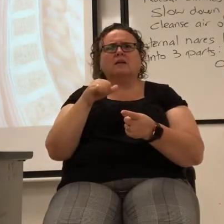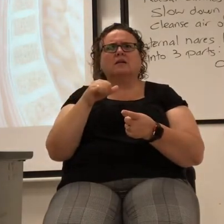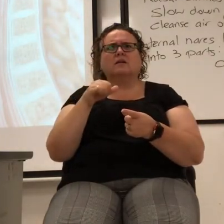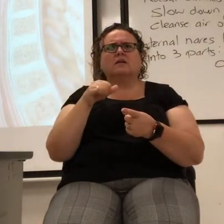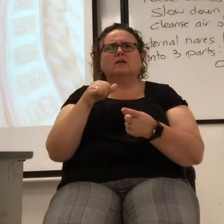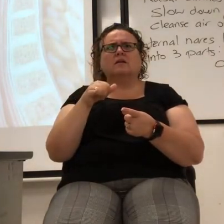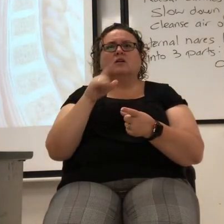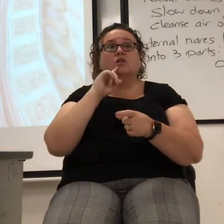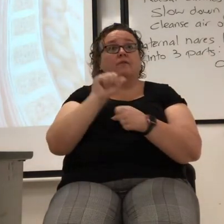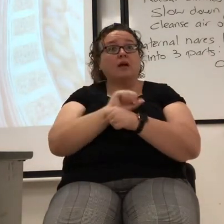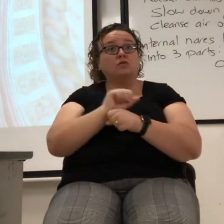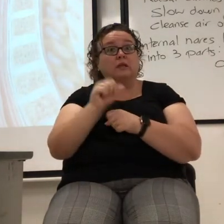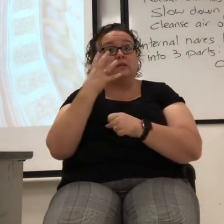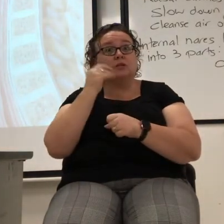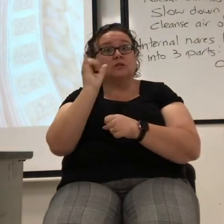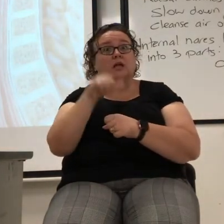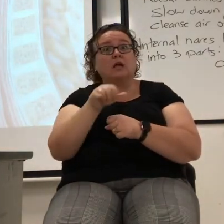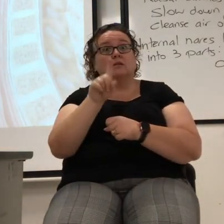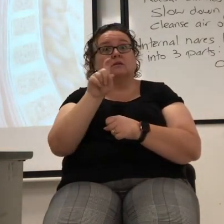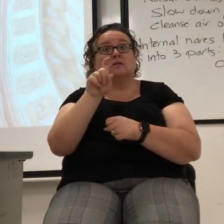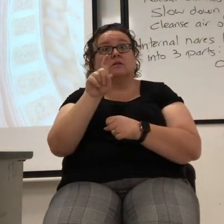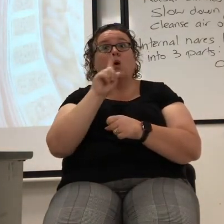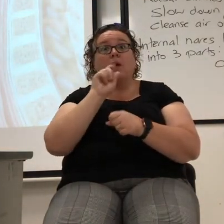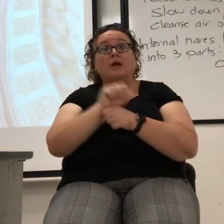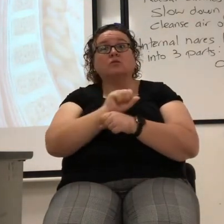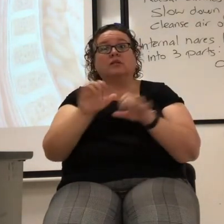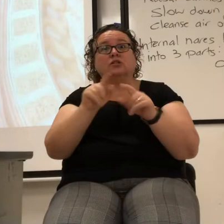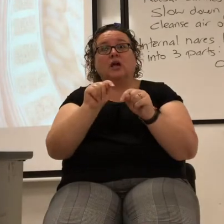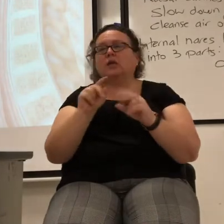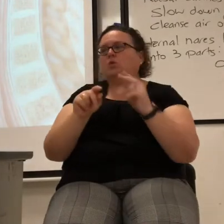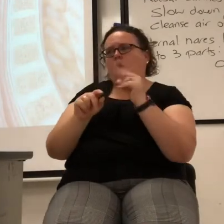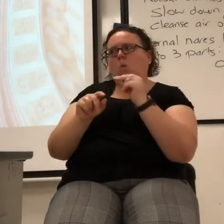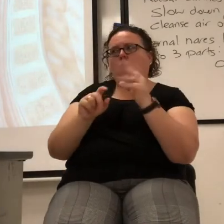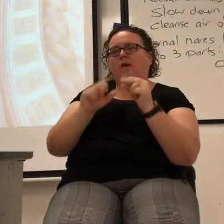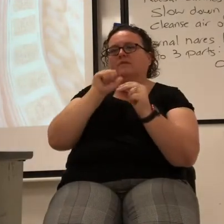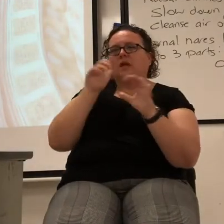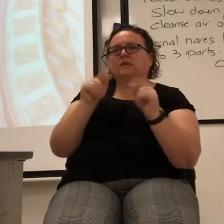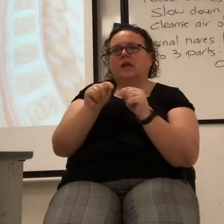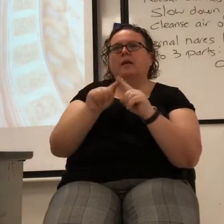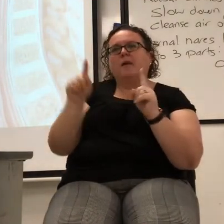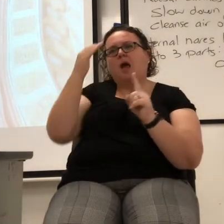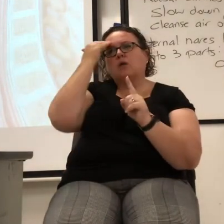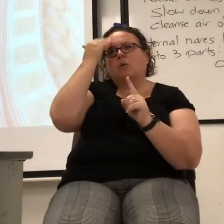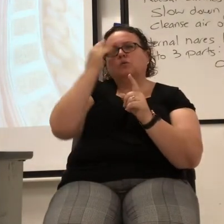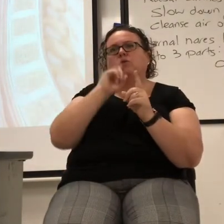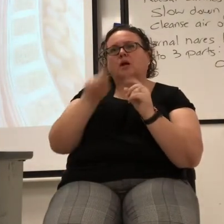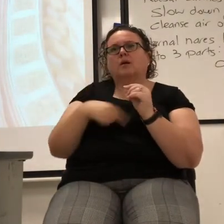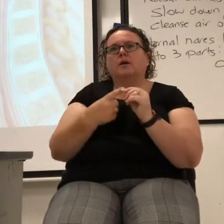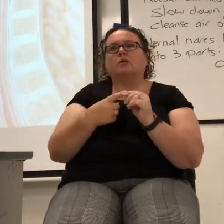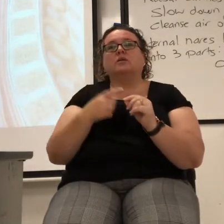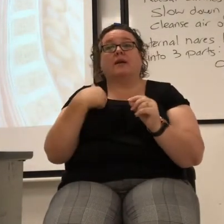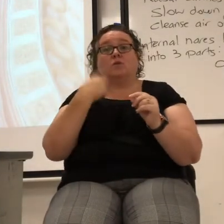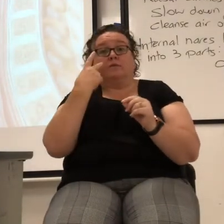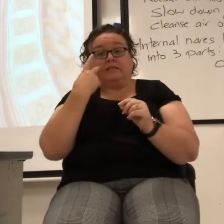Okay. You actually intubated? Oh, actually done it. You done it? No. Oh, okay. Yeah, if you've ever seen it done,